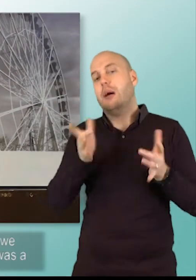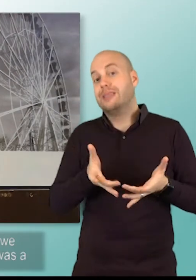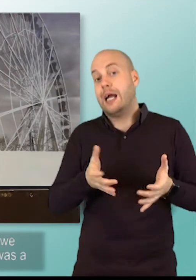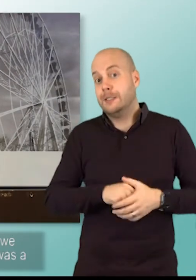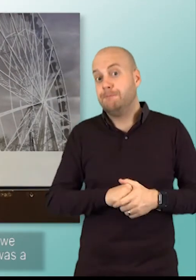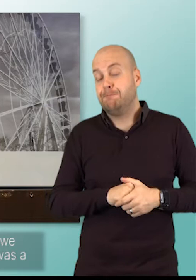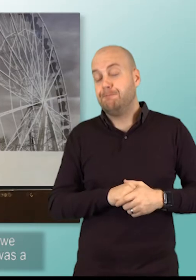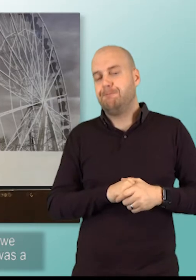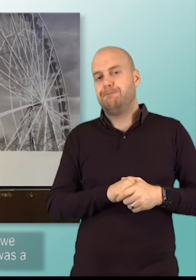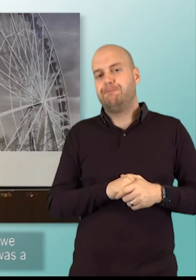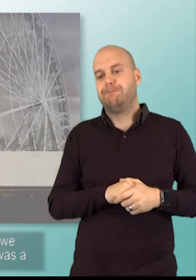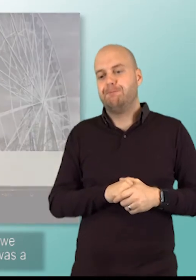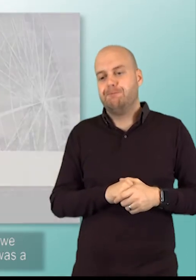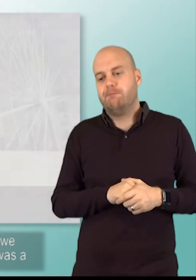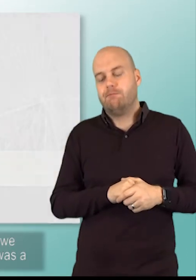And in terms of other guidance,